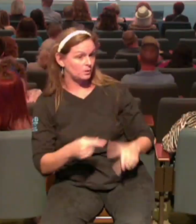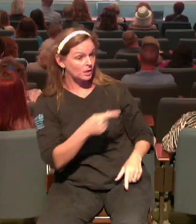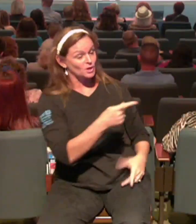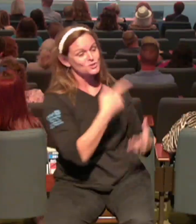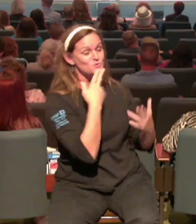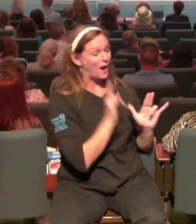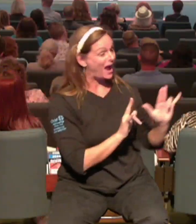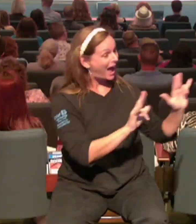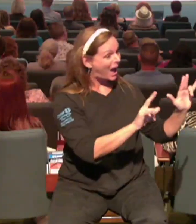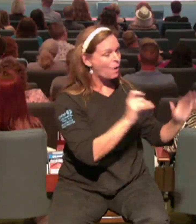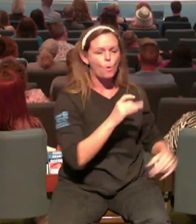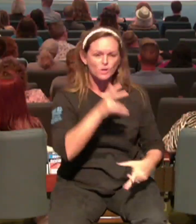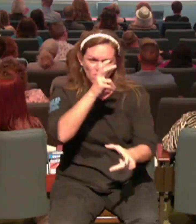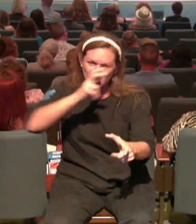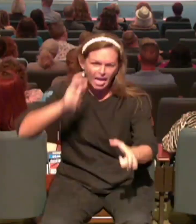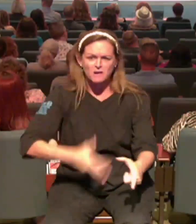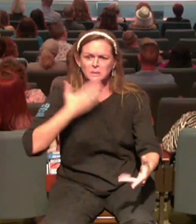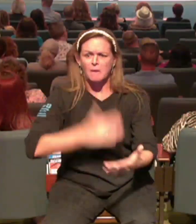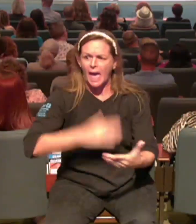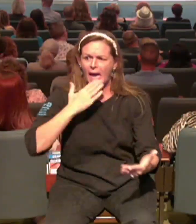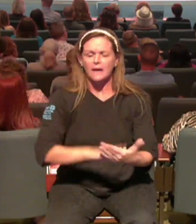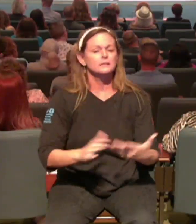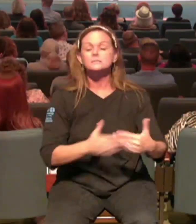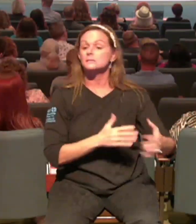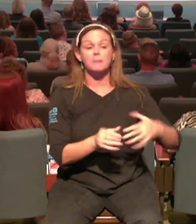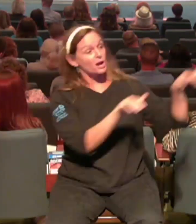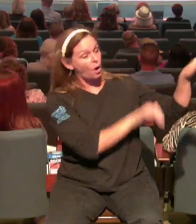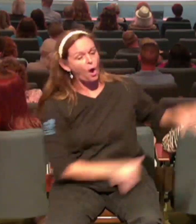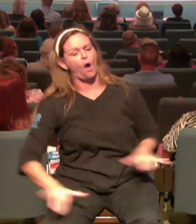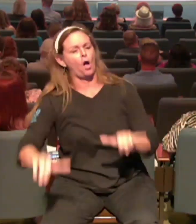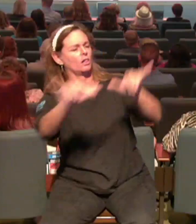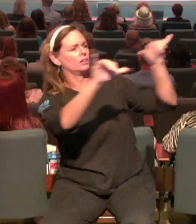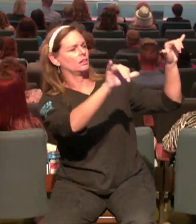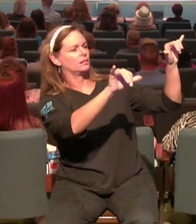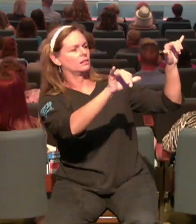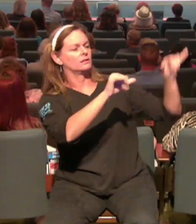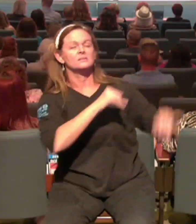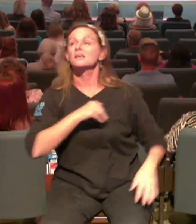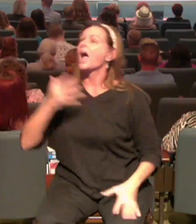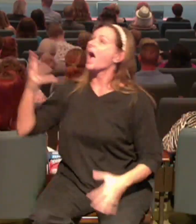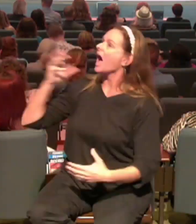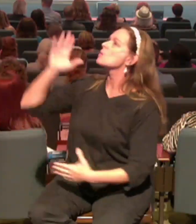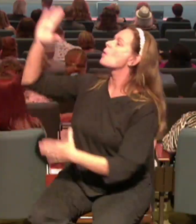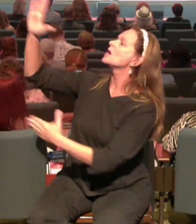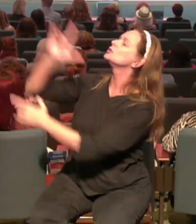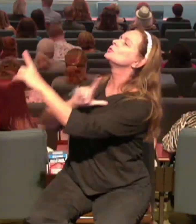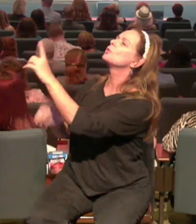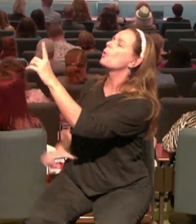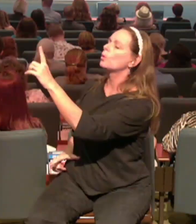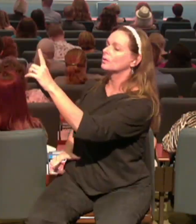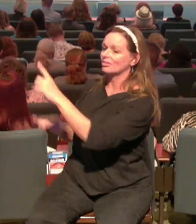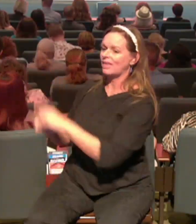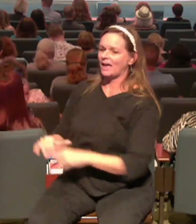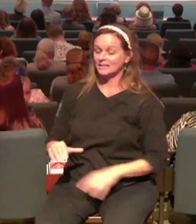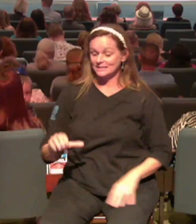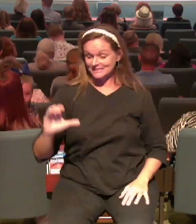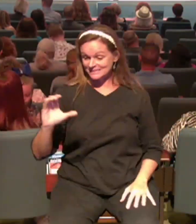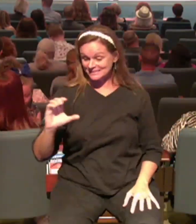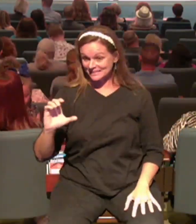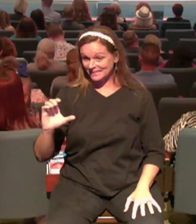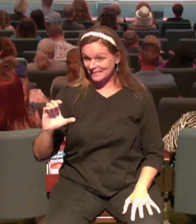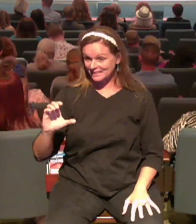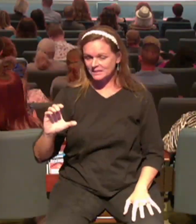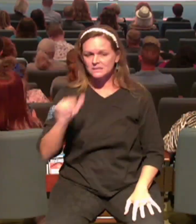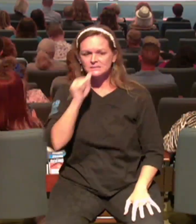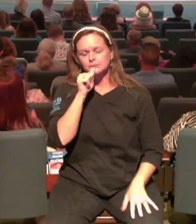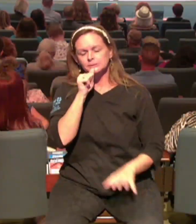you've been. Doesn't matter what you did last night. Everybody can call upon the name of the Lord and be saved. See, it's costly.